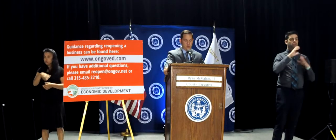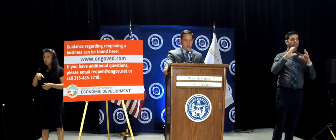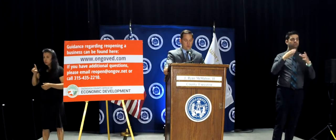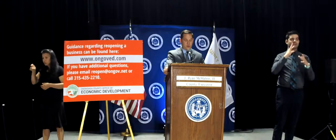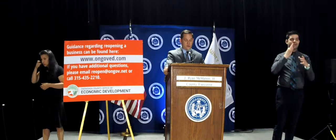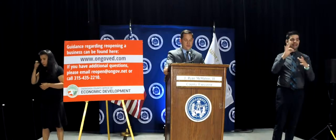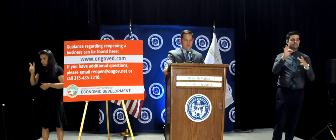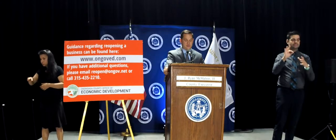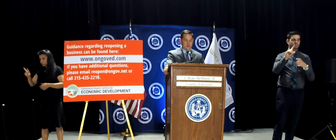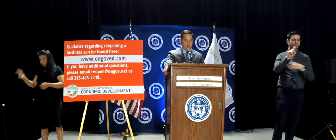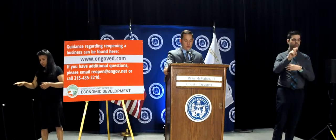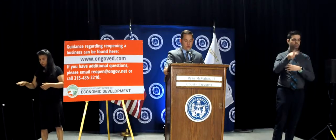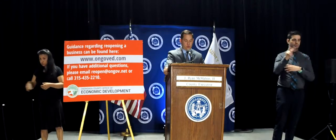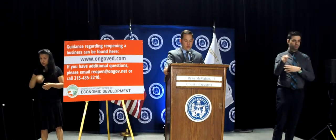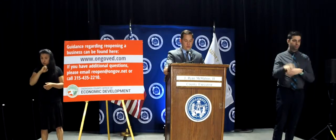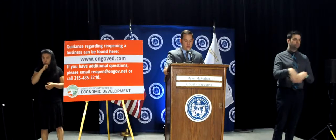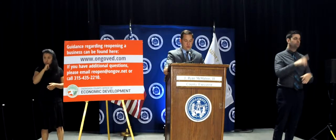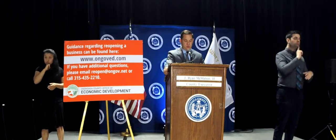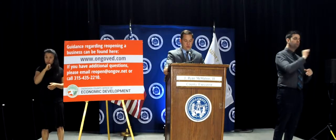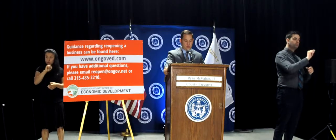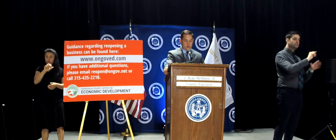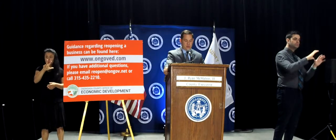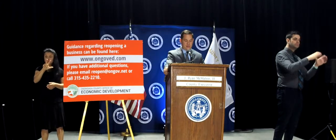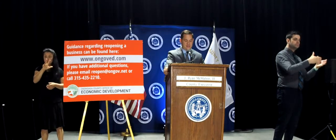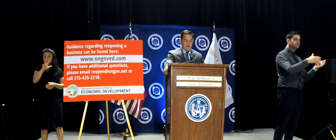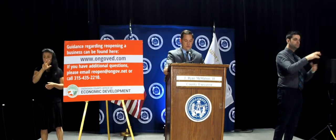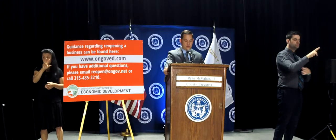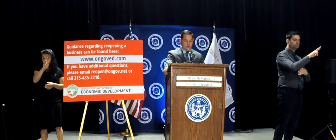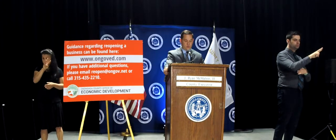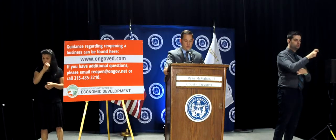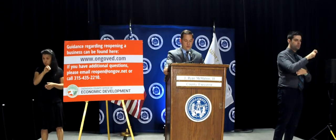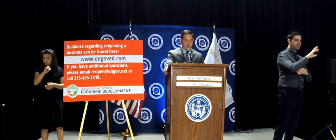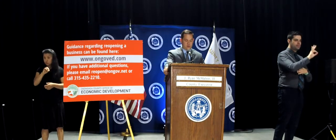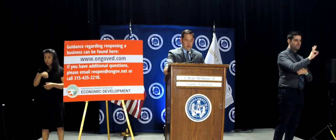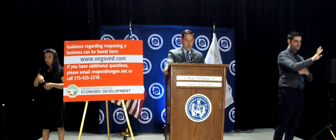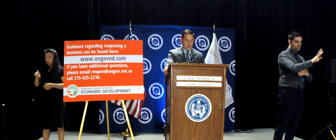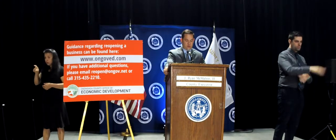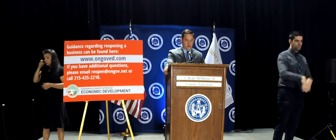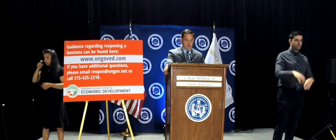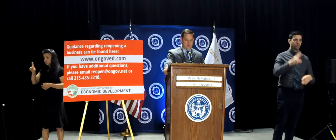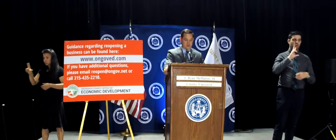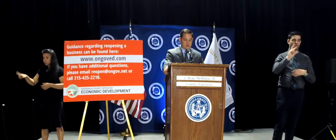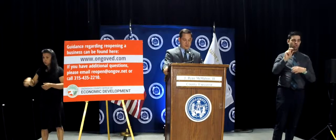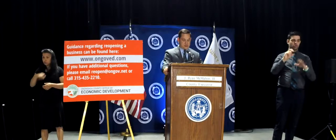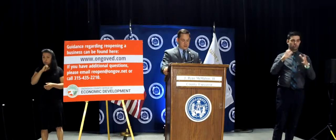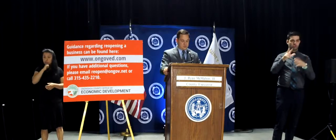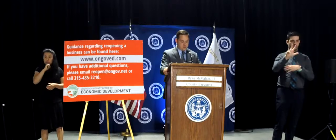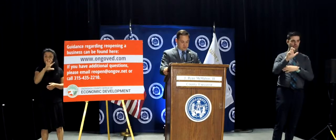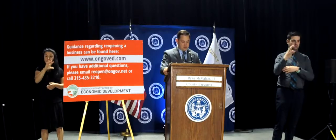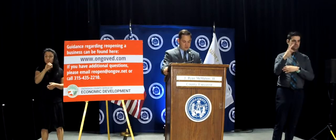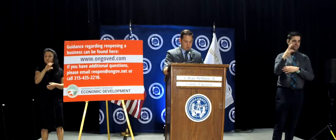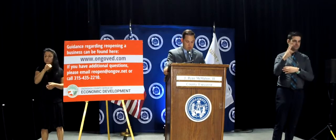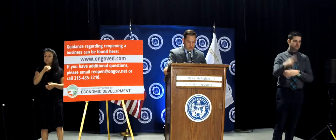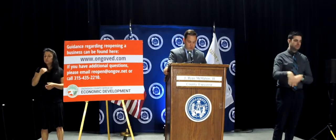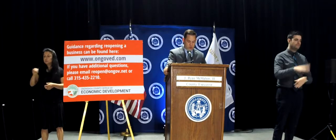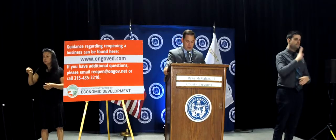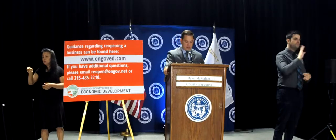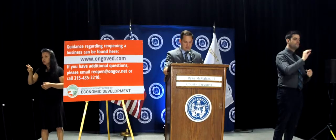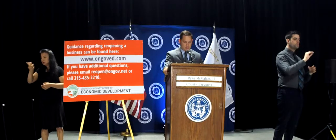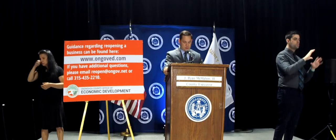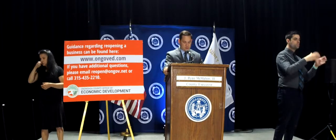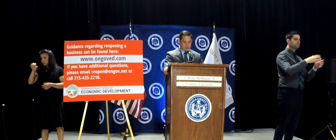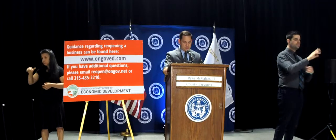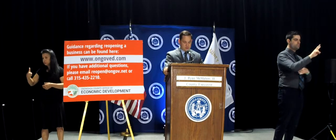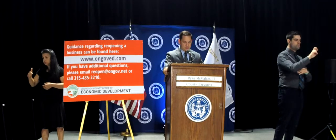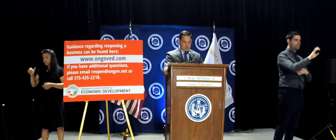20s, 317 in their 30s, 287 in their 40s, 366 in their 50s,